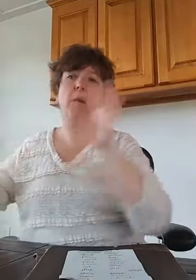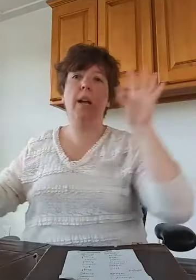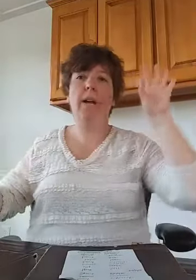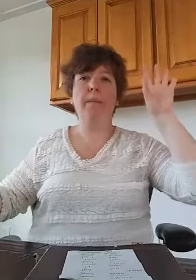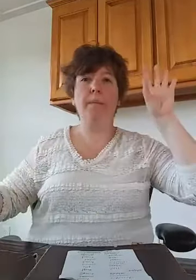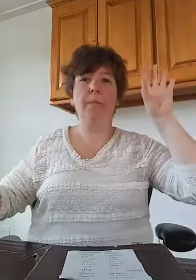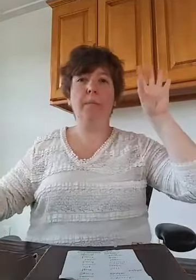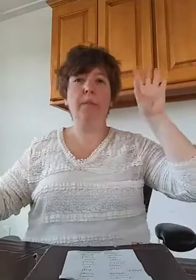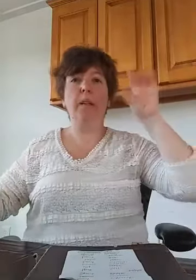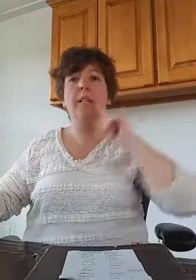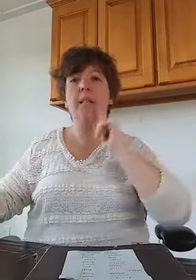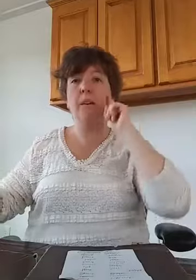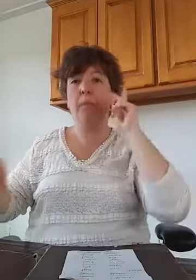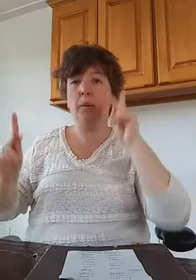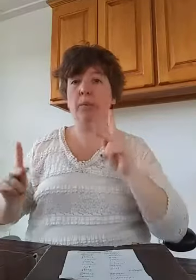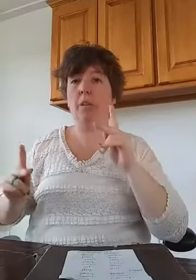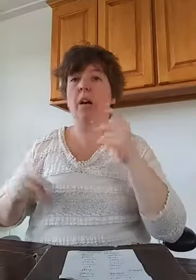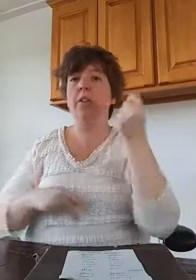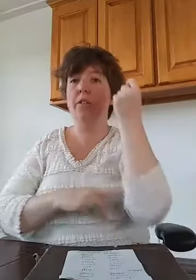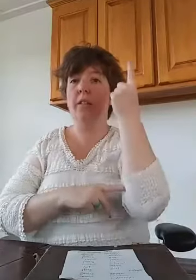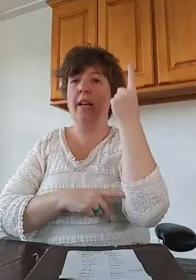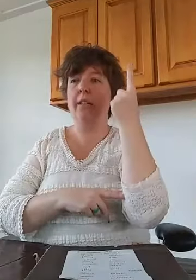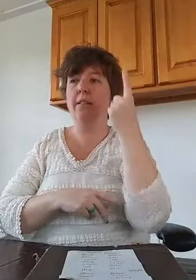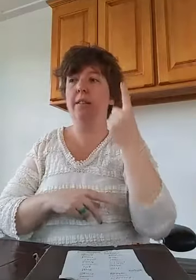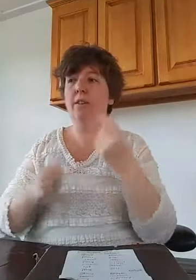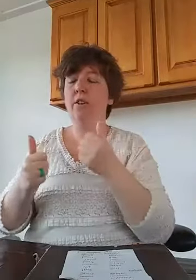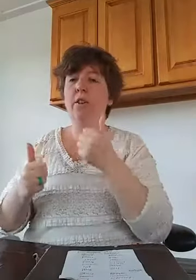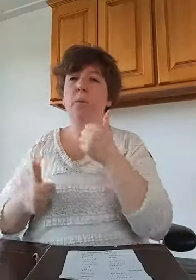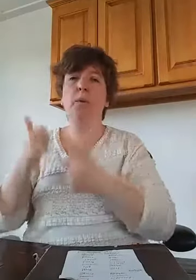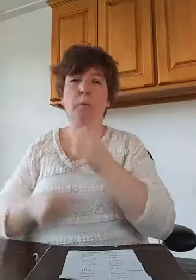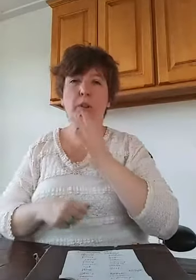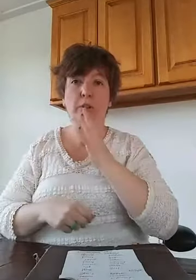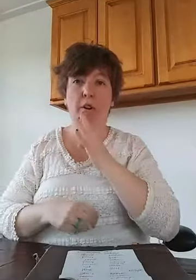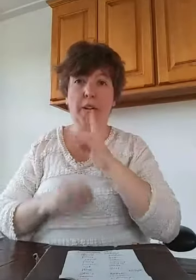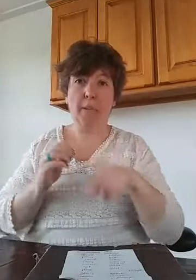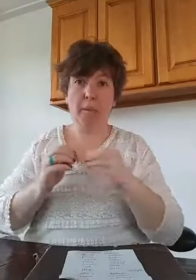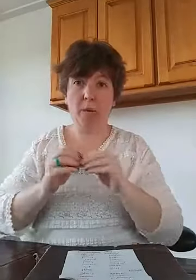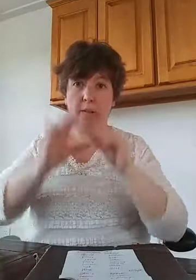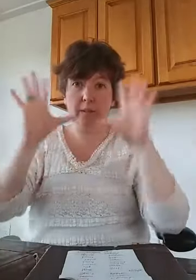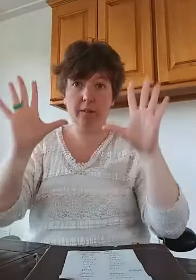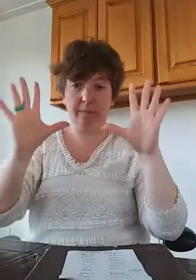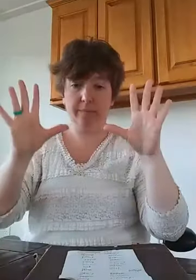way the deaf person understands which one you're talking about more clearly.